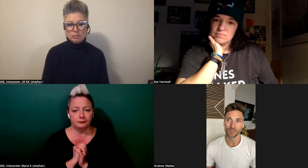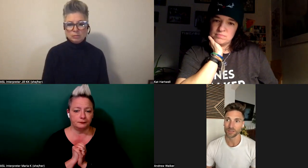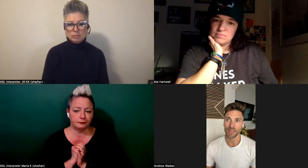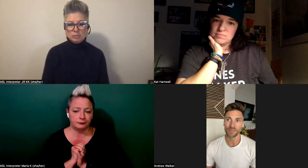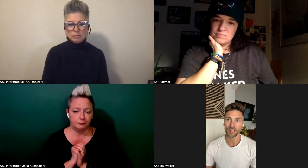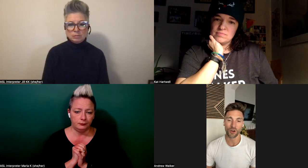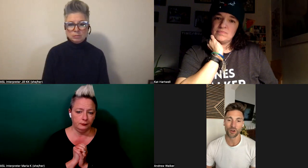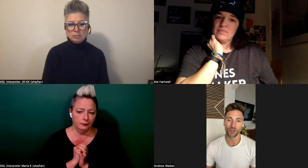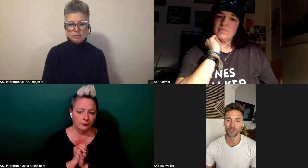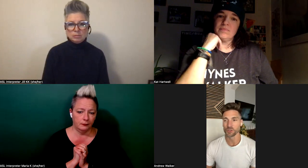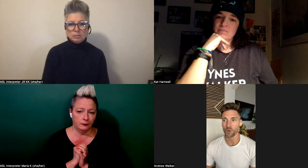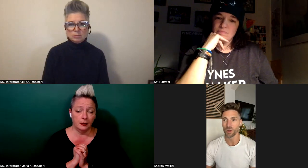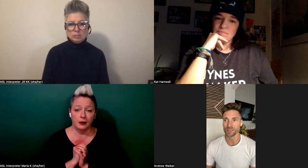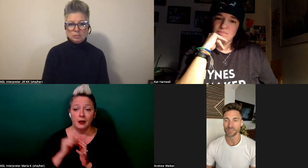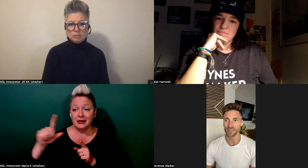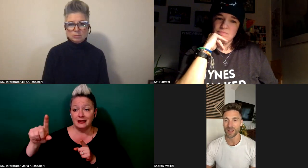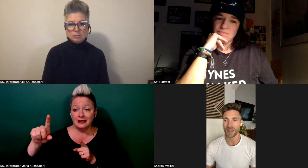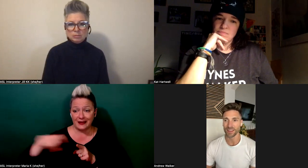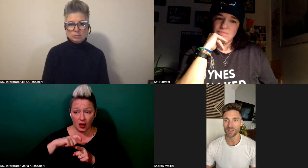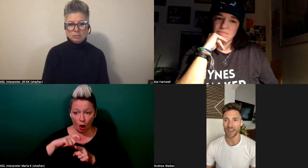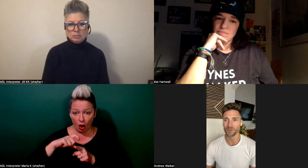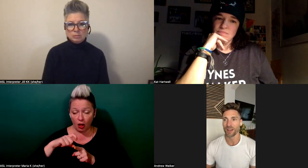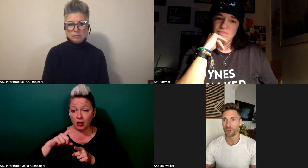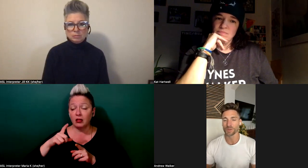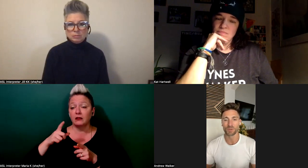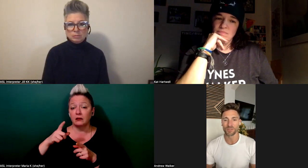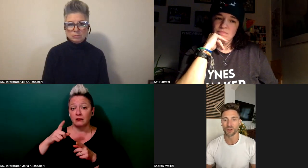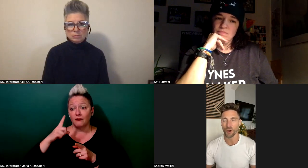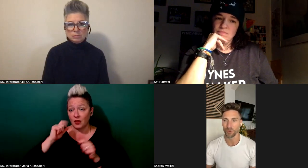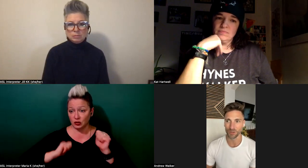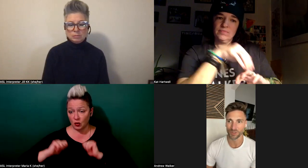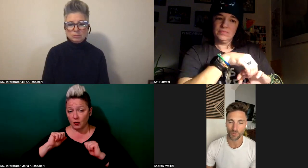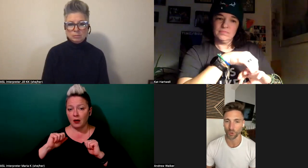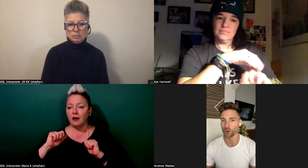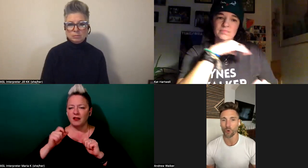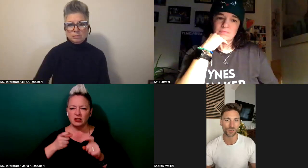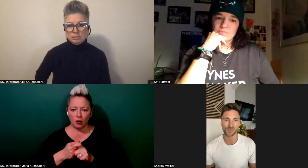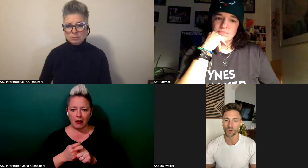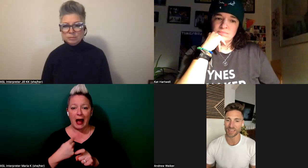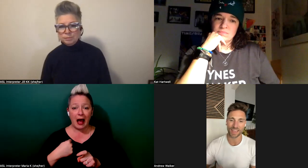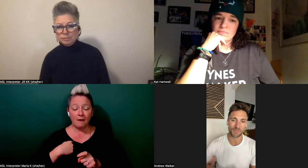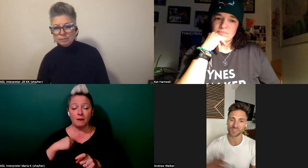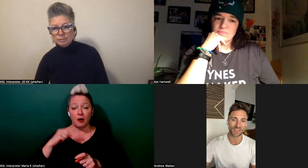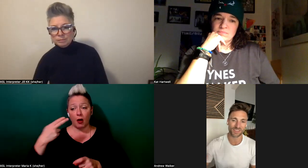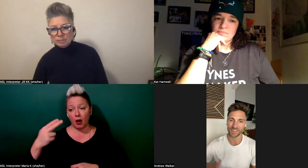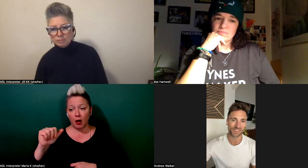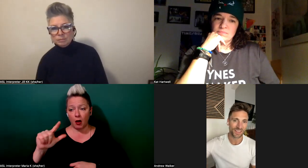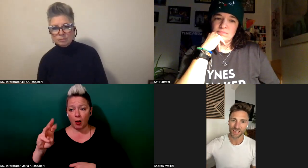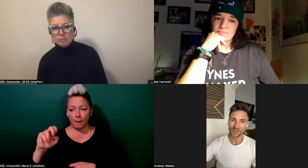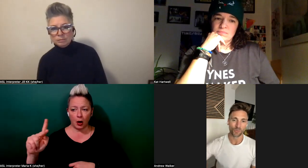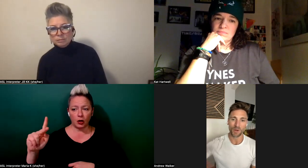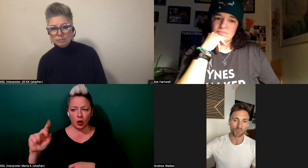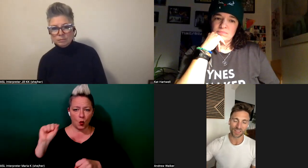look, getting that call, the joke was that I've always been the Hallmark workhorse where I'm sent to